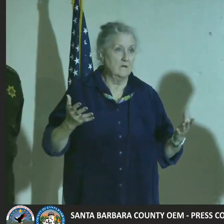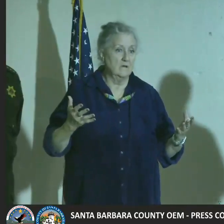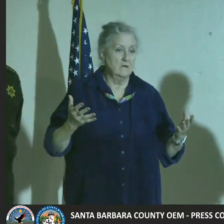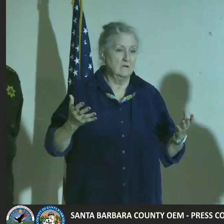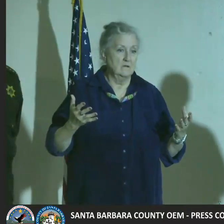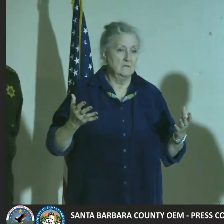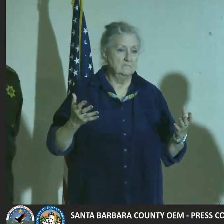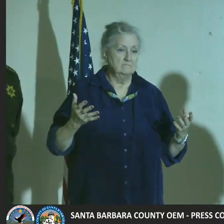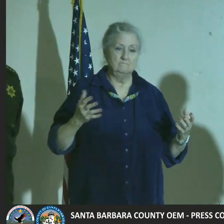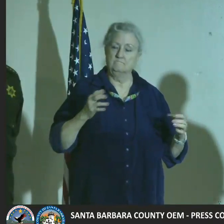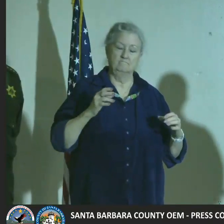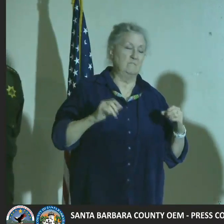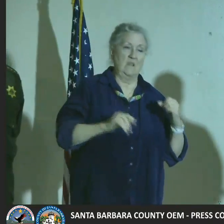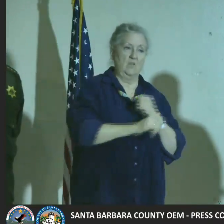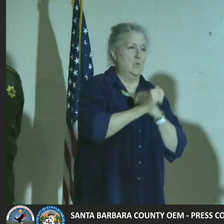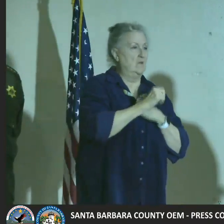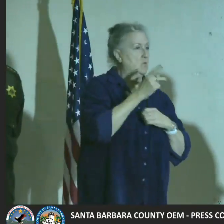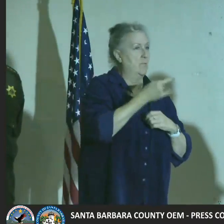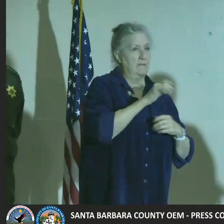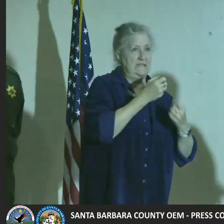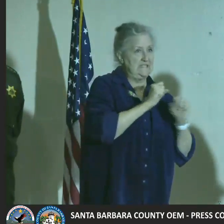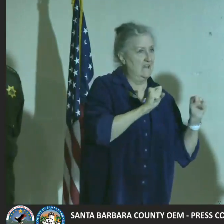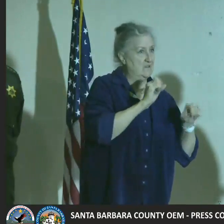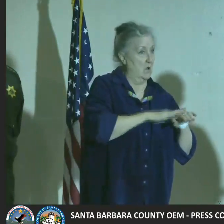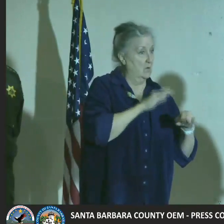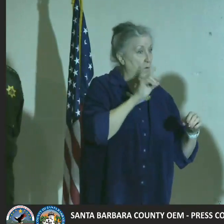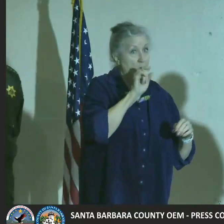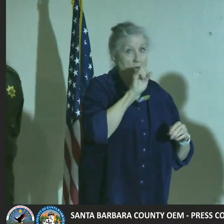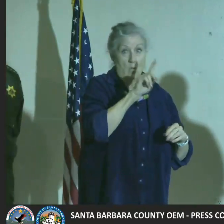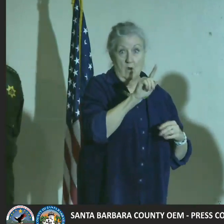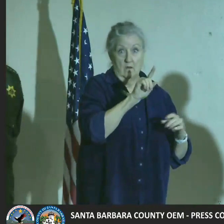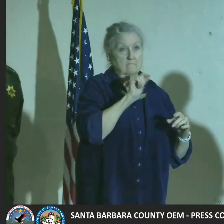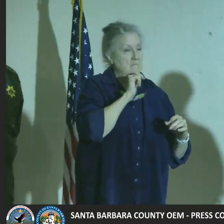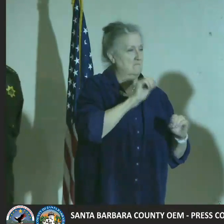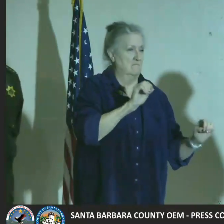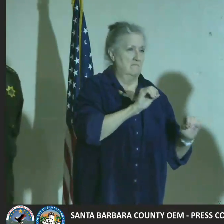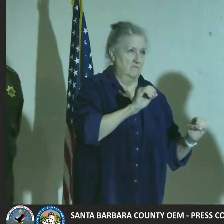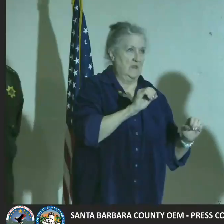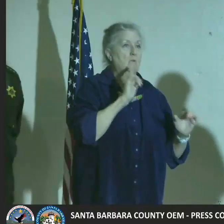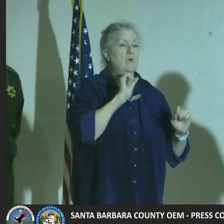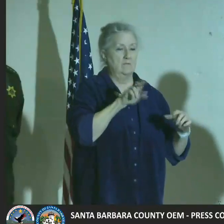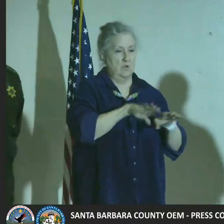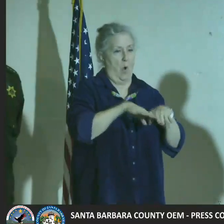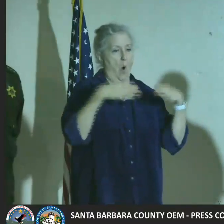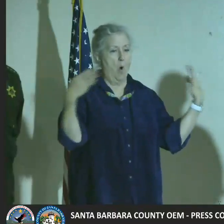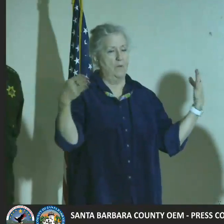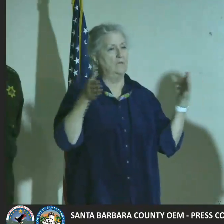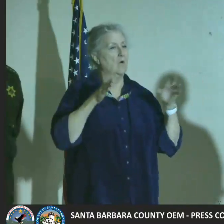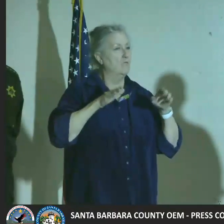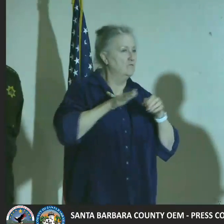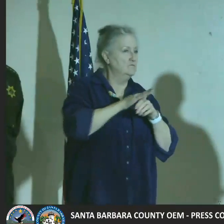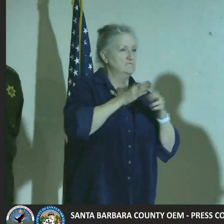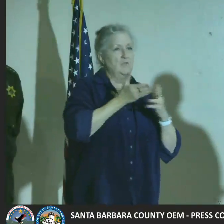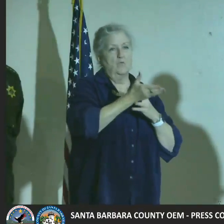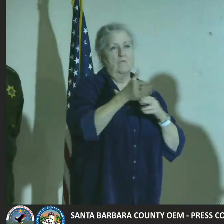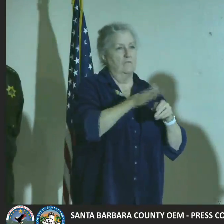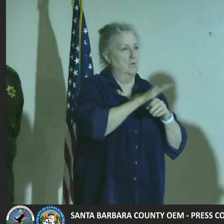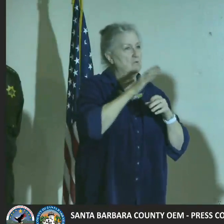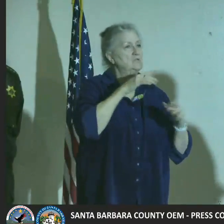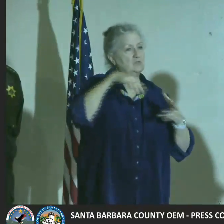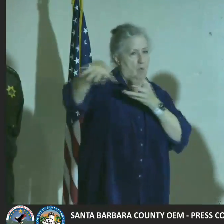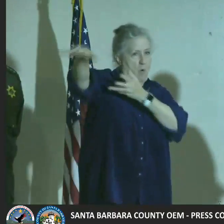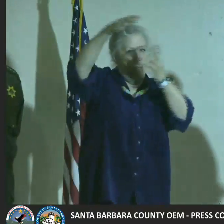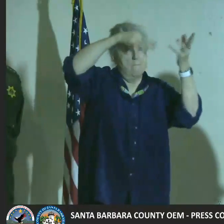no threat to public safety on the 101, and we were able to keep it open the entire duration of this storm.